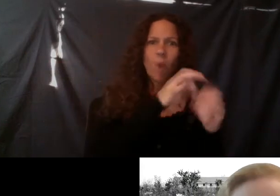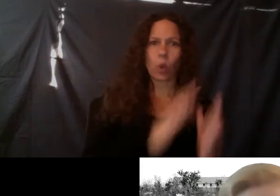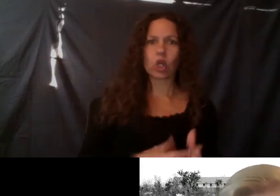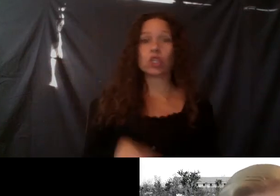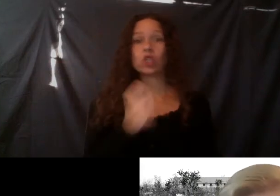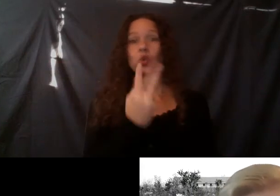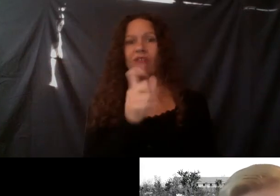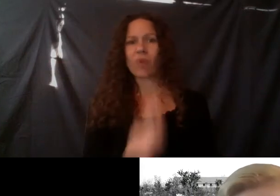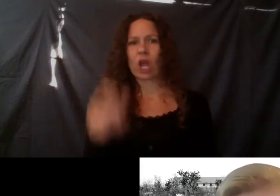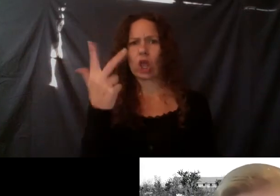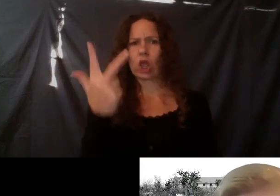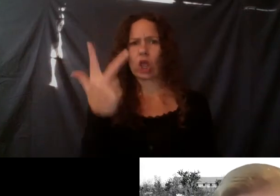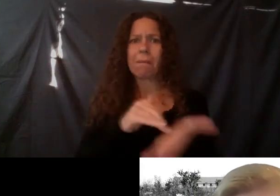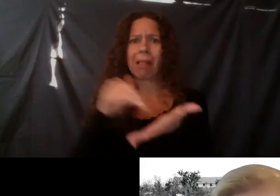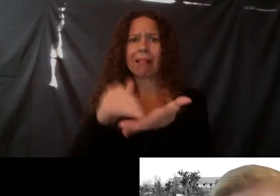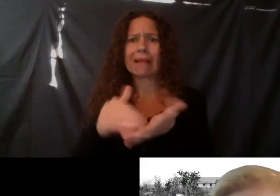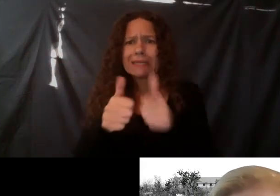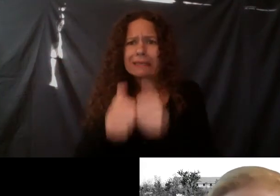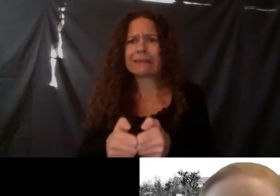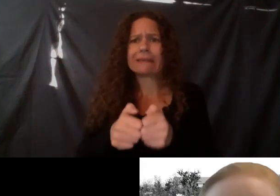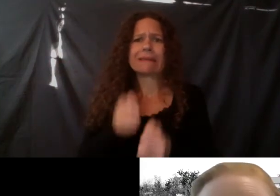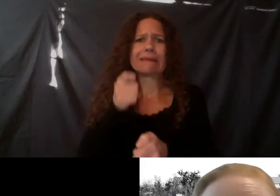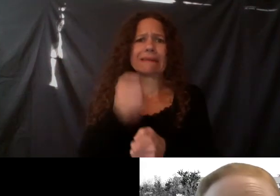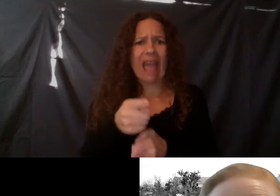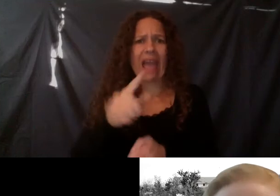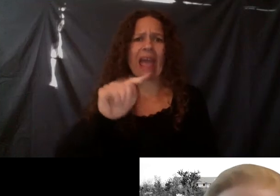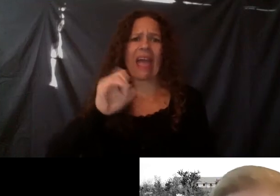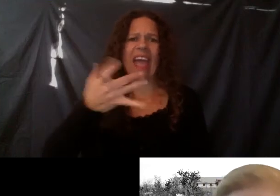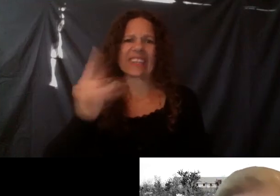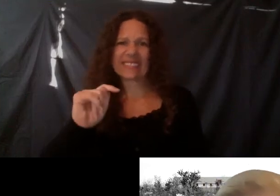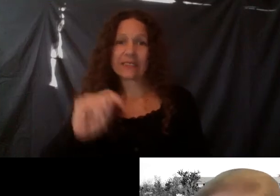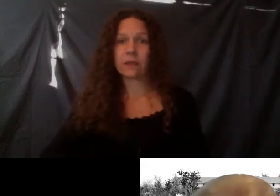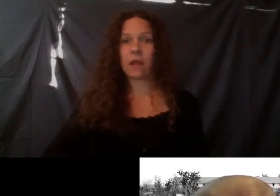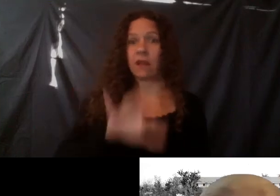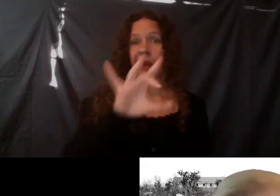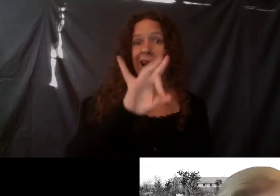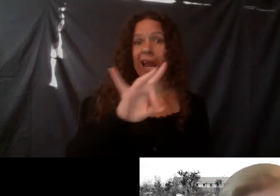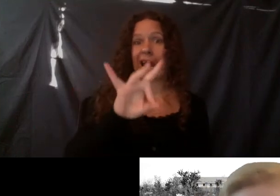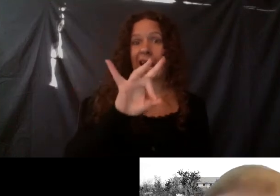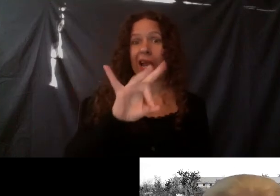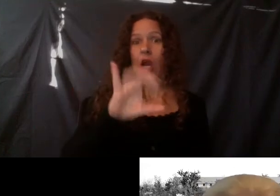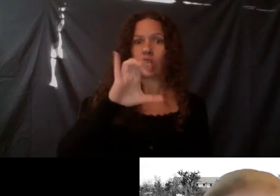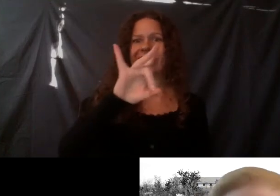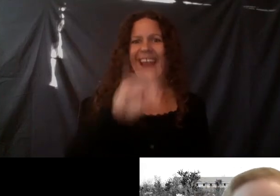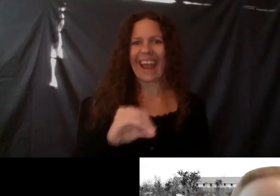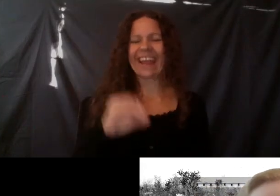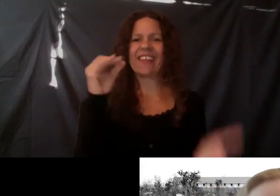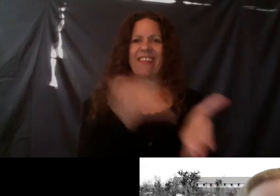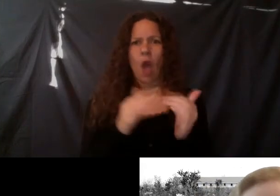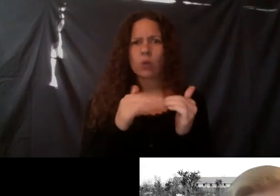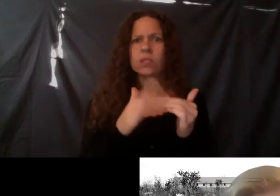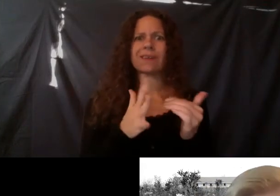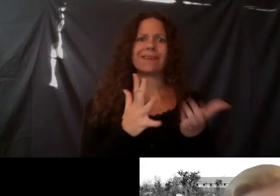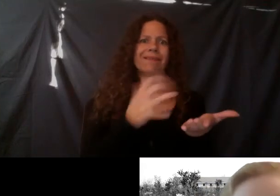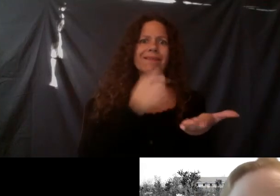over 880,000 postcards and letters. And that doesn't even include the countless texts, postcards, calls that many